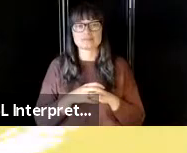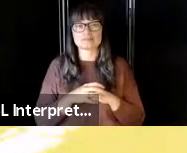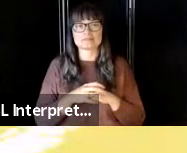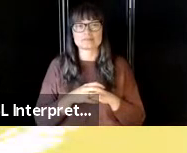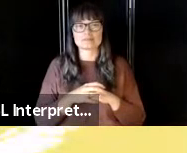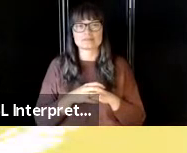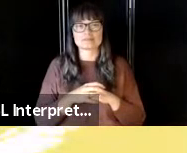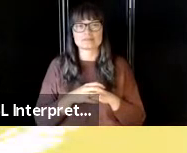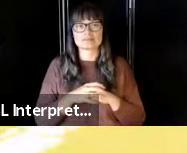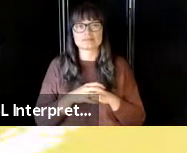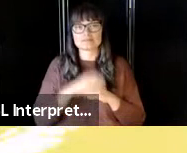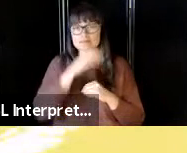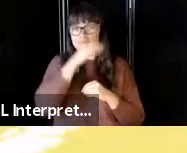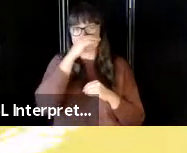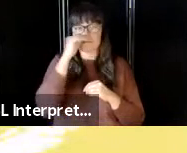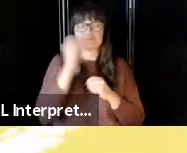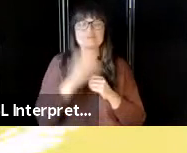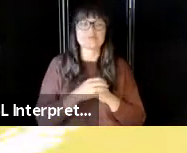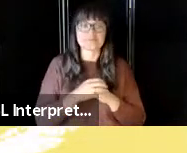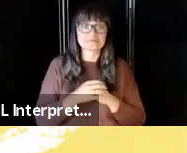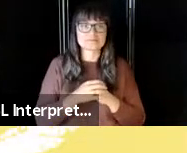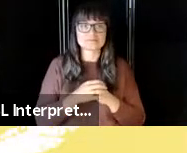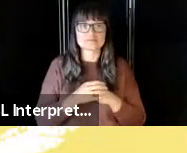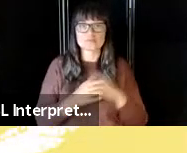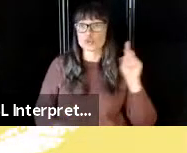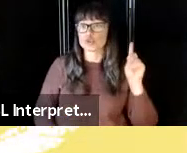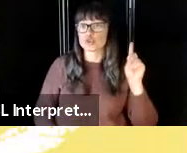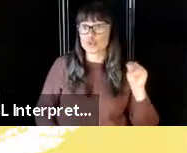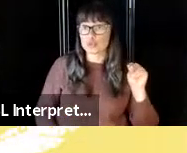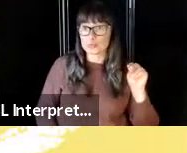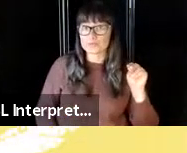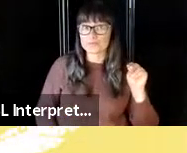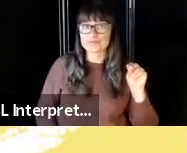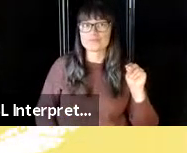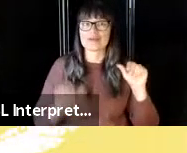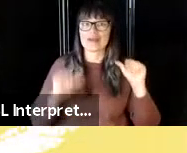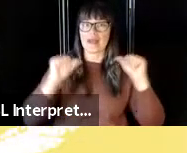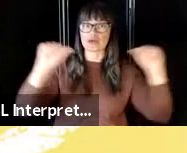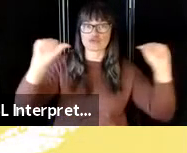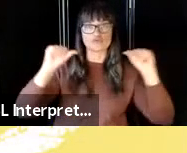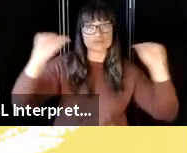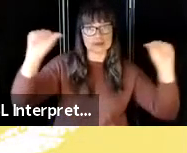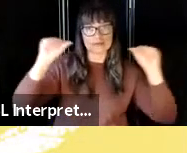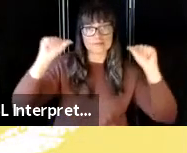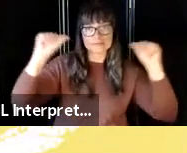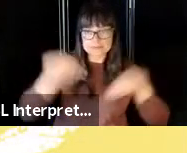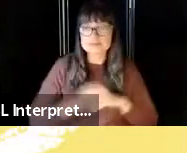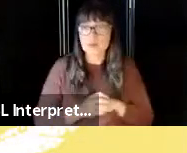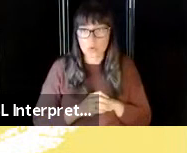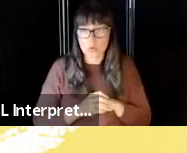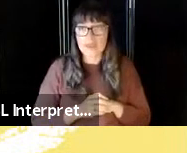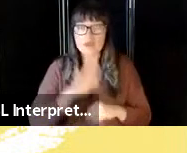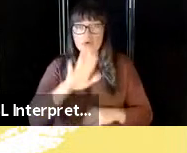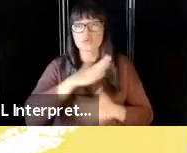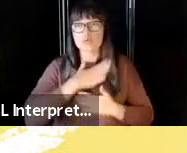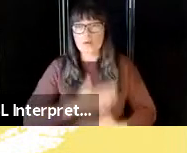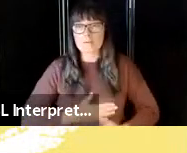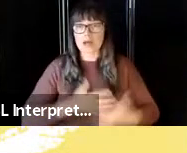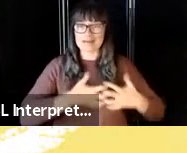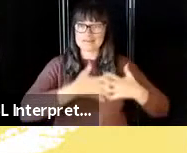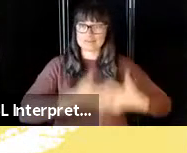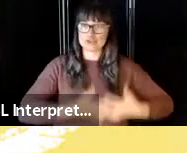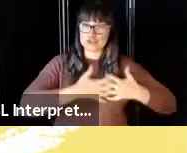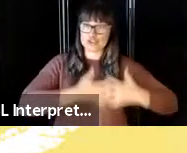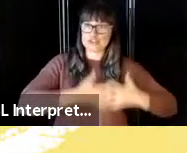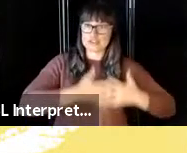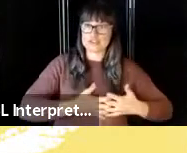I'm gonna pull that up myself. Yes, do exercise. Your body is the machine, so we